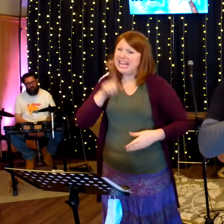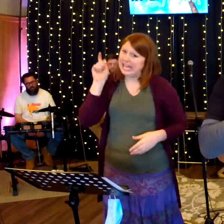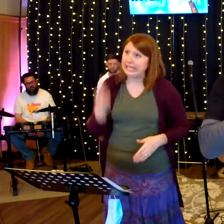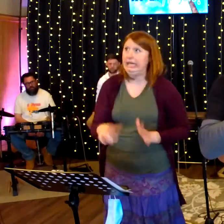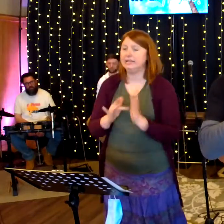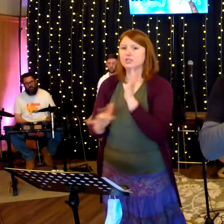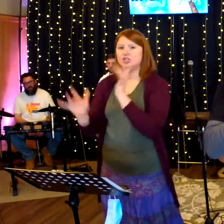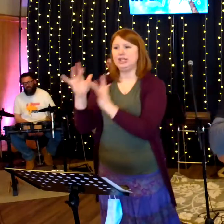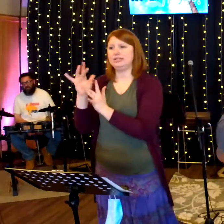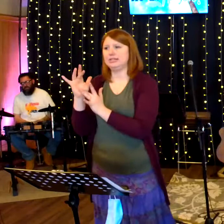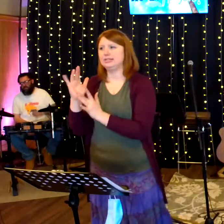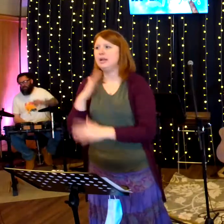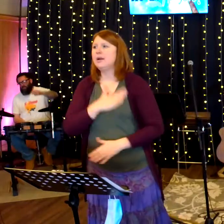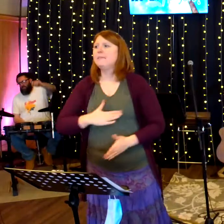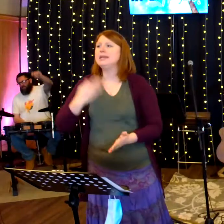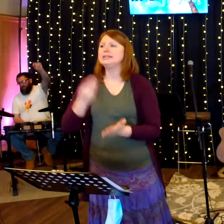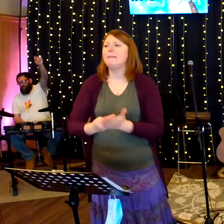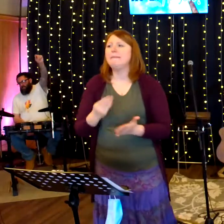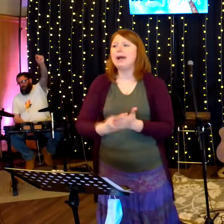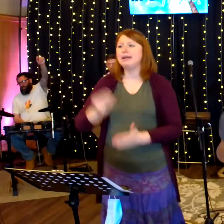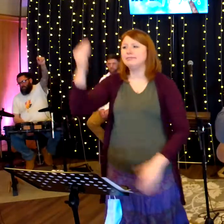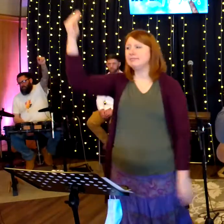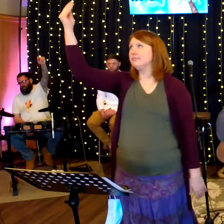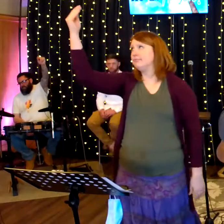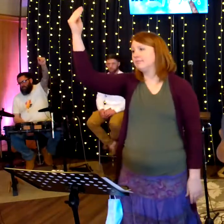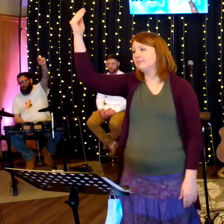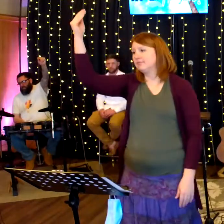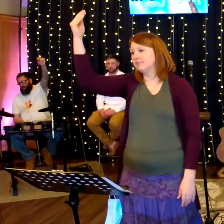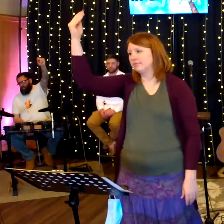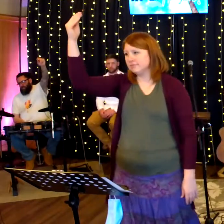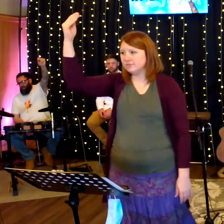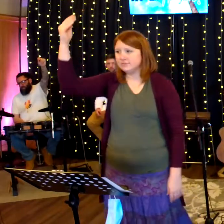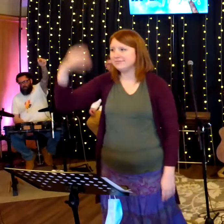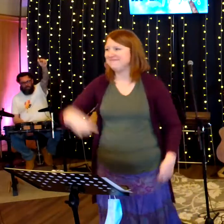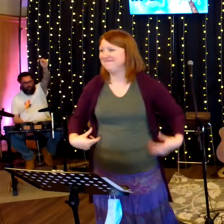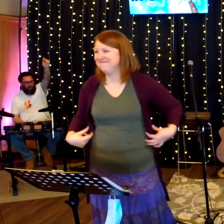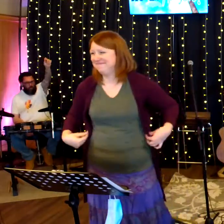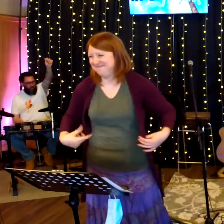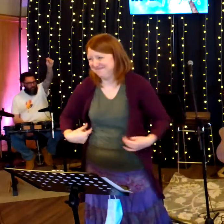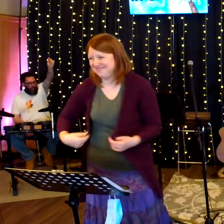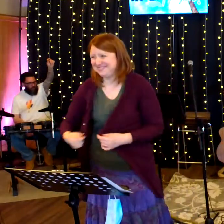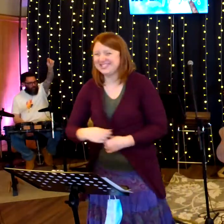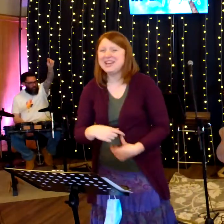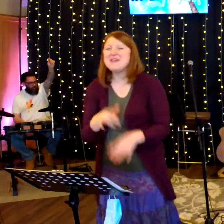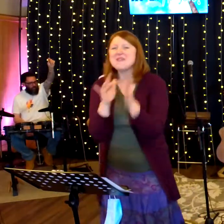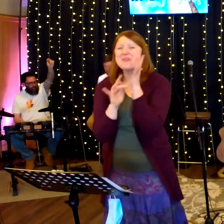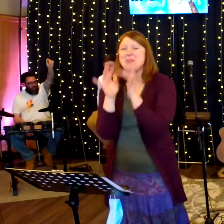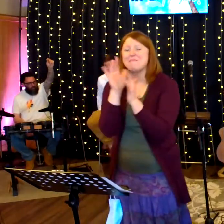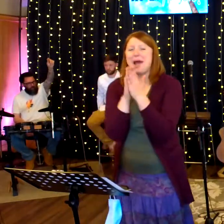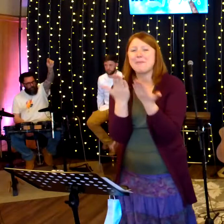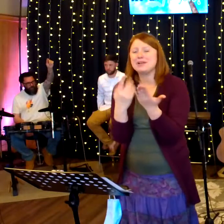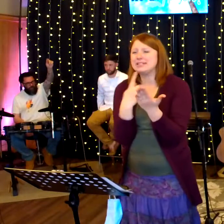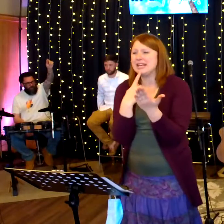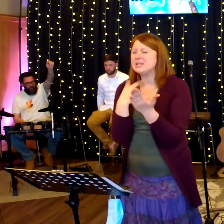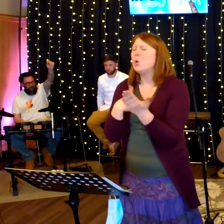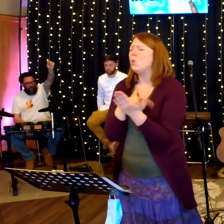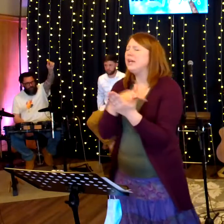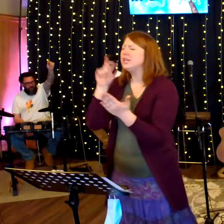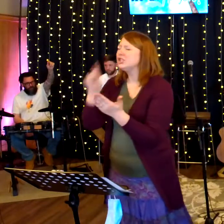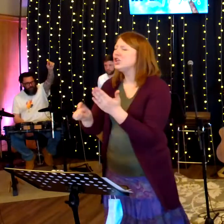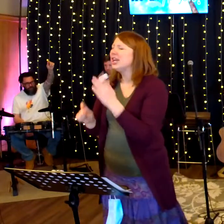or if you give online, whatever, it doesn't matter. Bible tells us that we should give as God